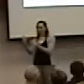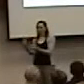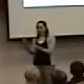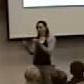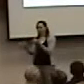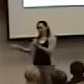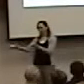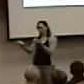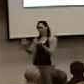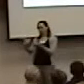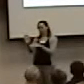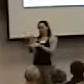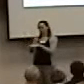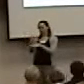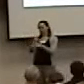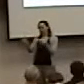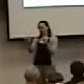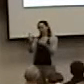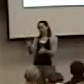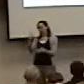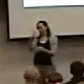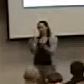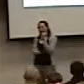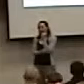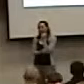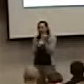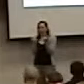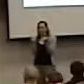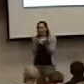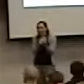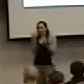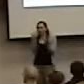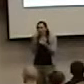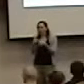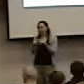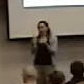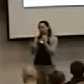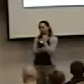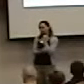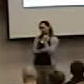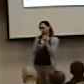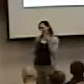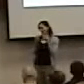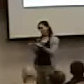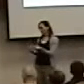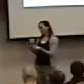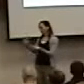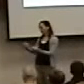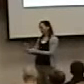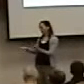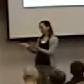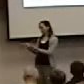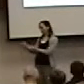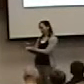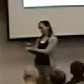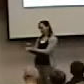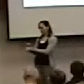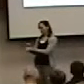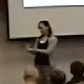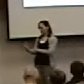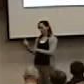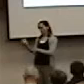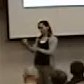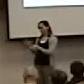manager exactly. But we do know that Abraham gave him a single task to take care of. Now, that